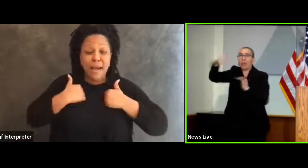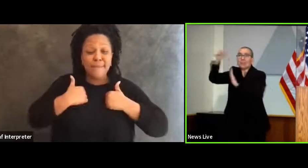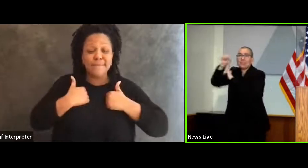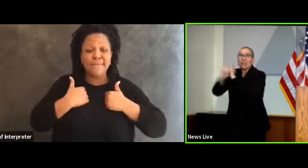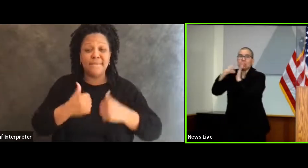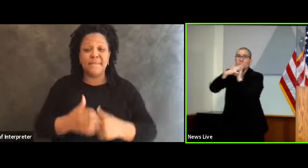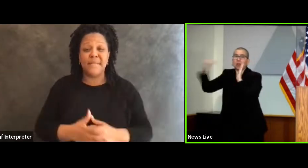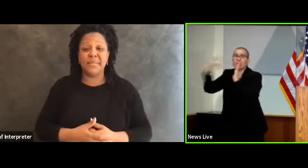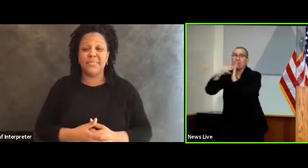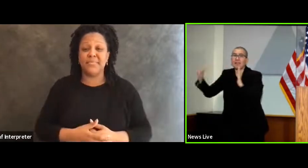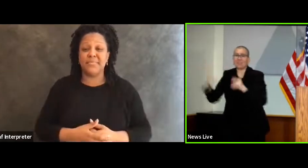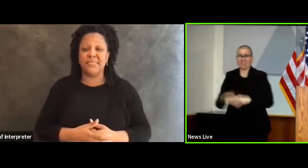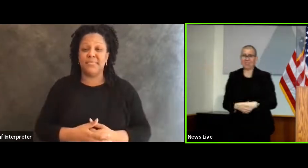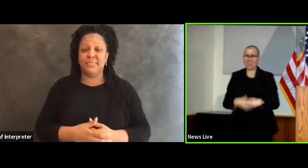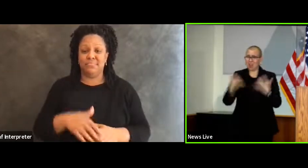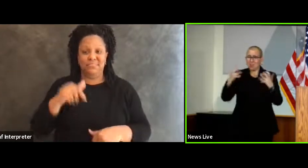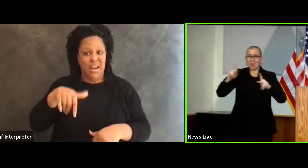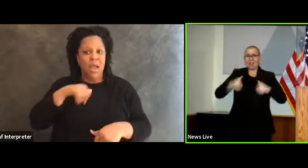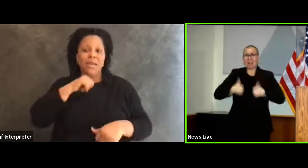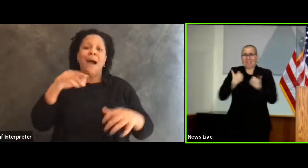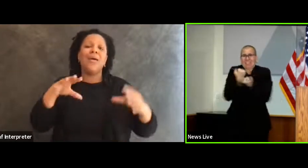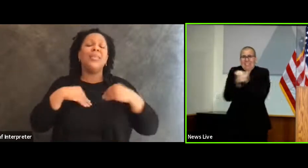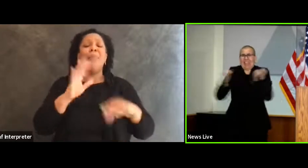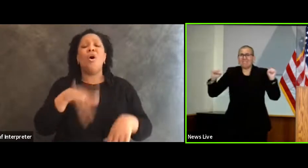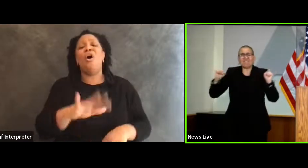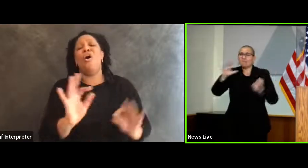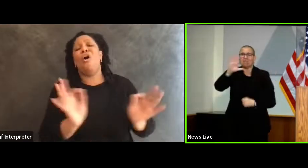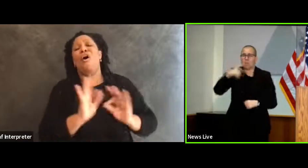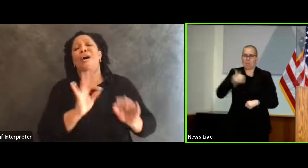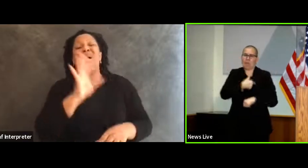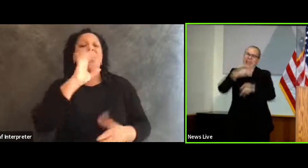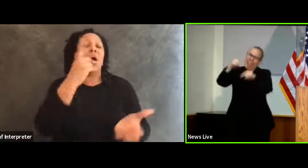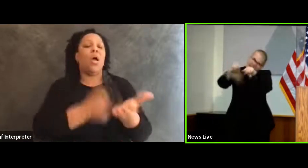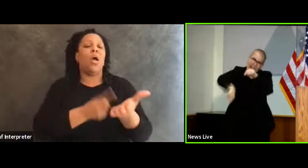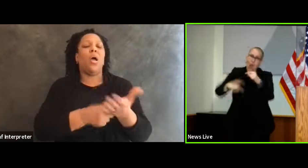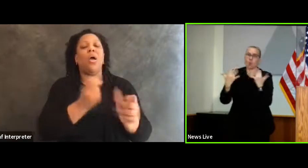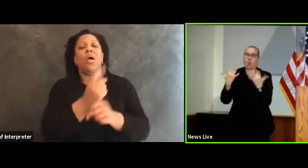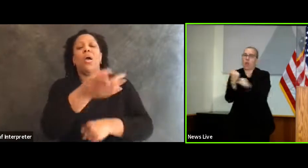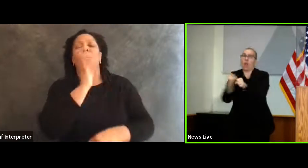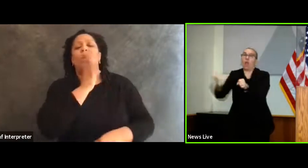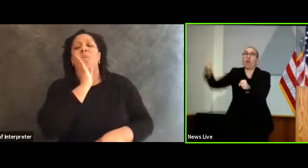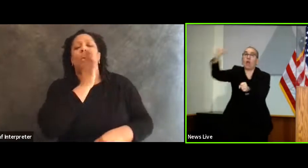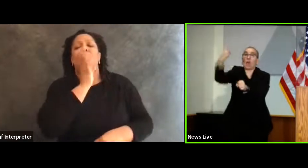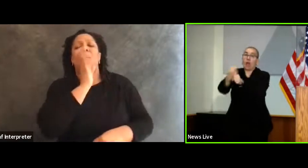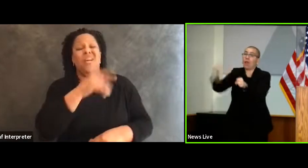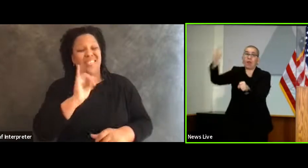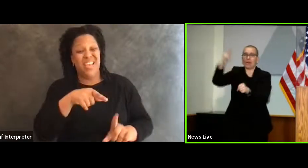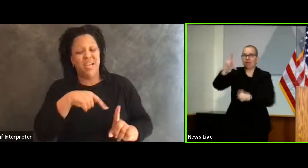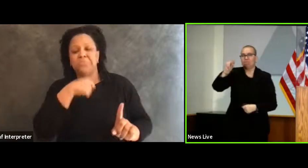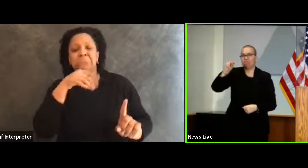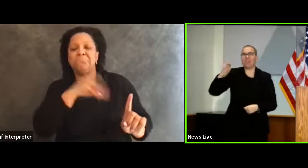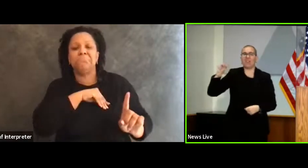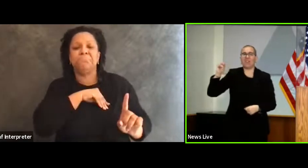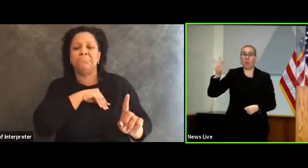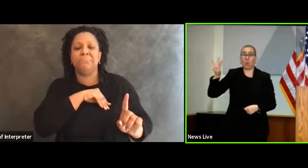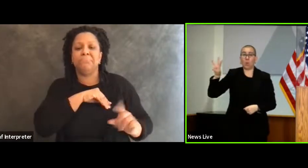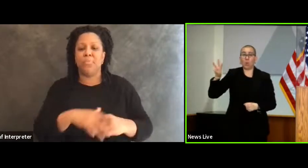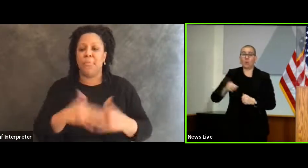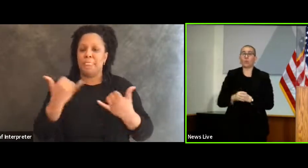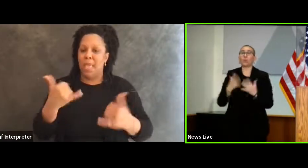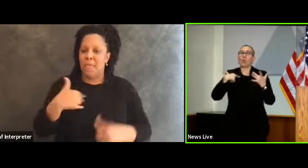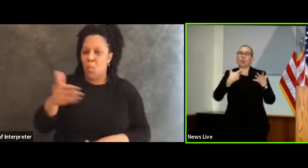say, we'll get to that next year. Thank you. And I would now like to welcome Speaker Melissa Hortman.